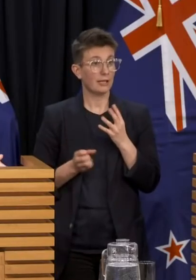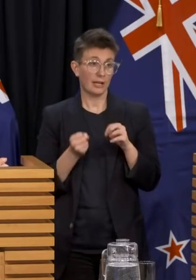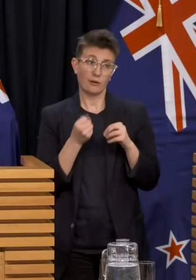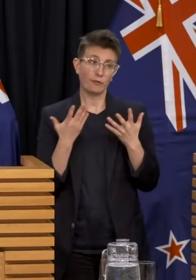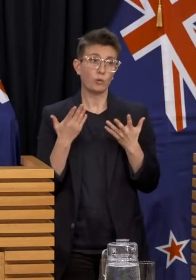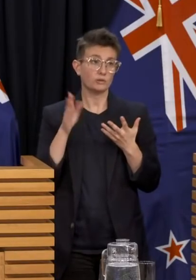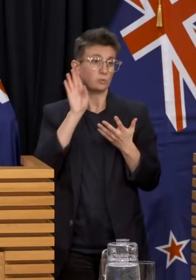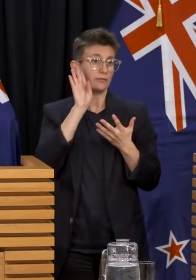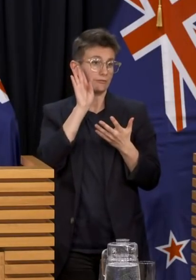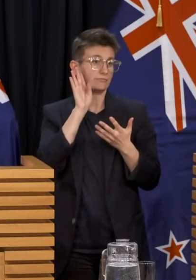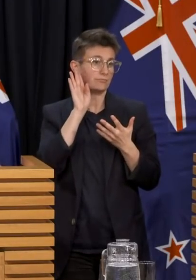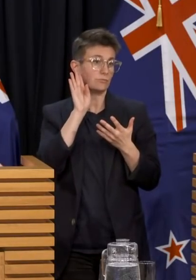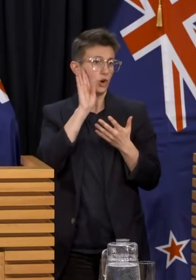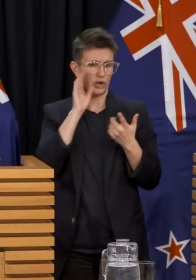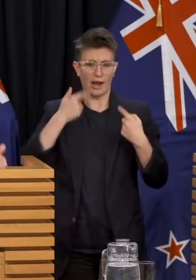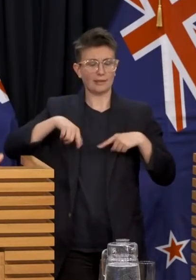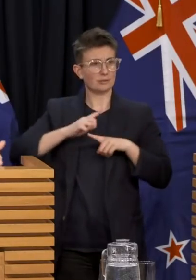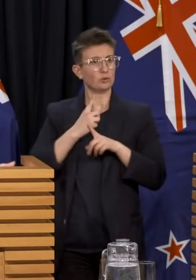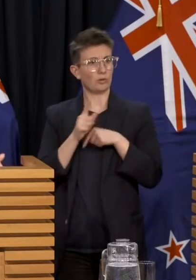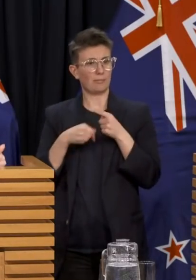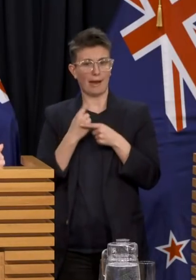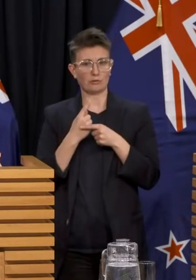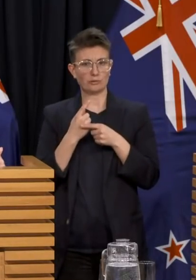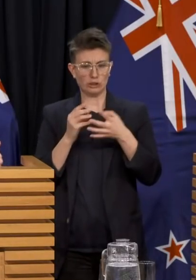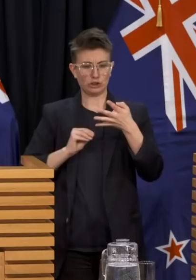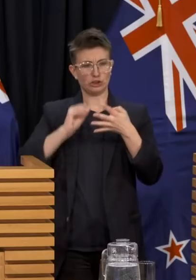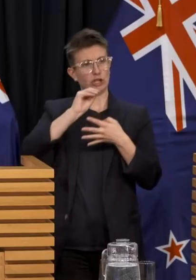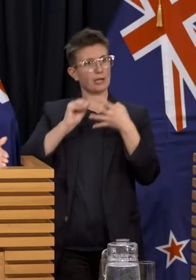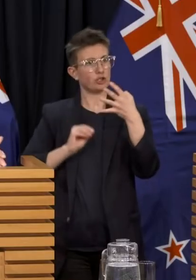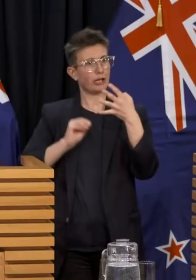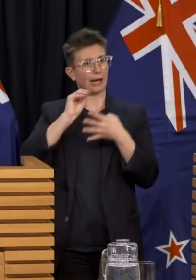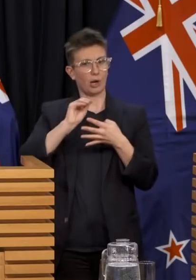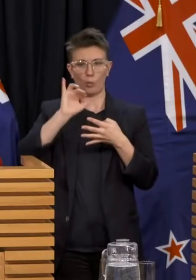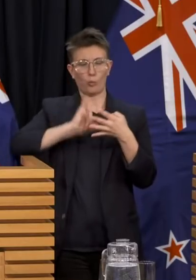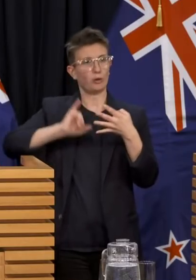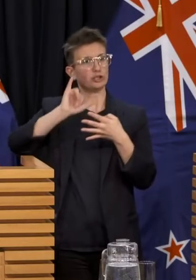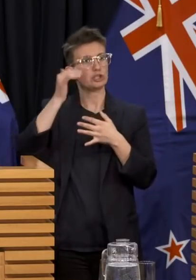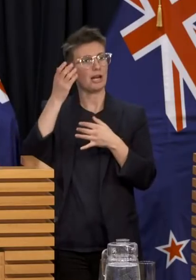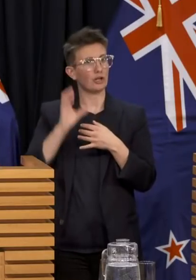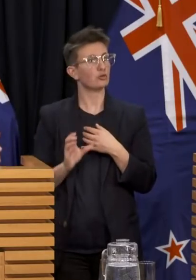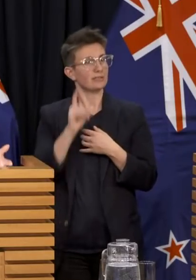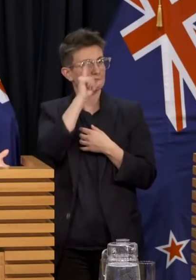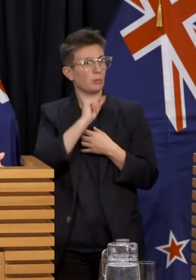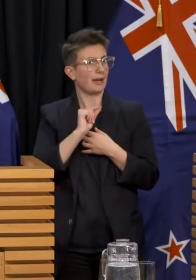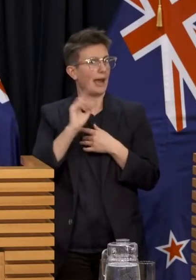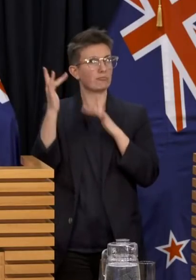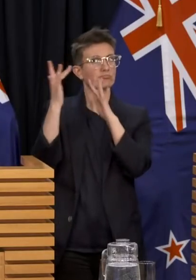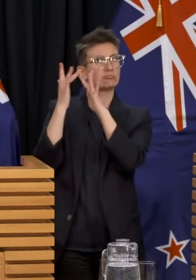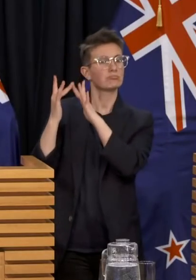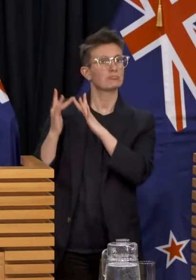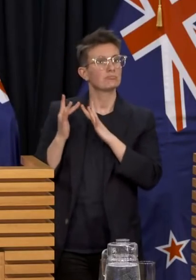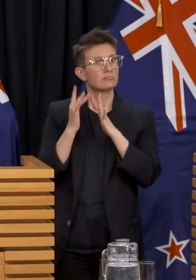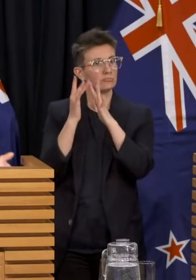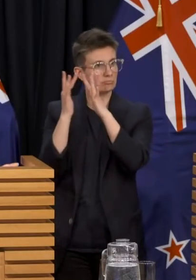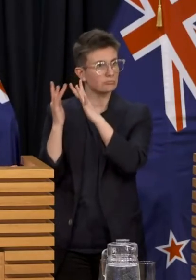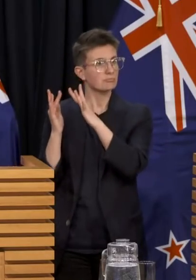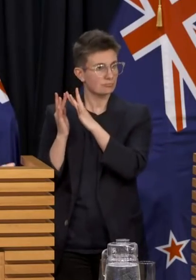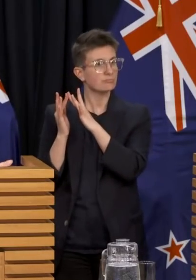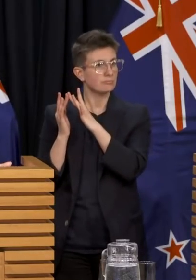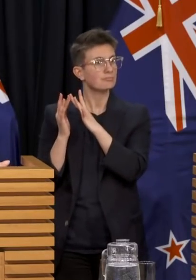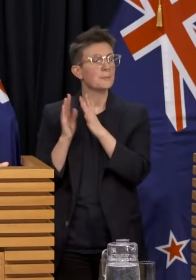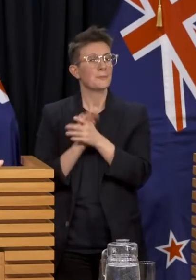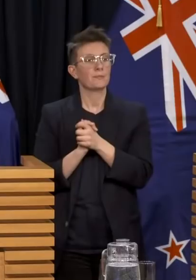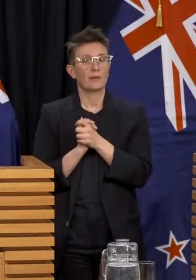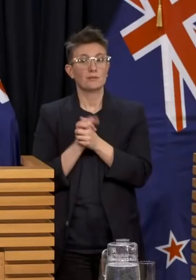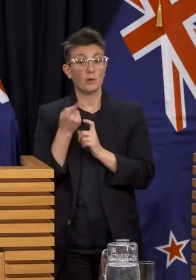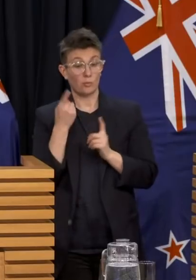ago. And one of the other reasons is that you'll see that we're focusing in on very particular countries within the Pacific, not necessarily